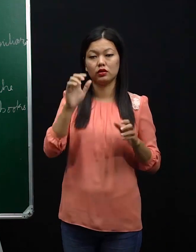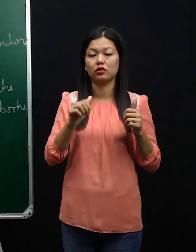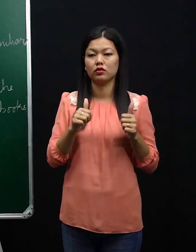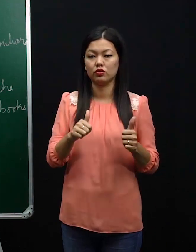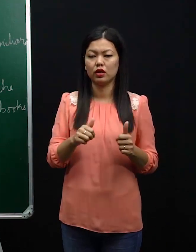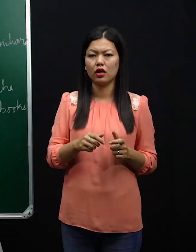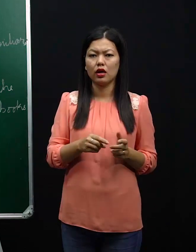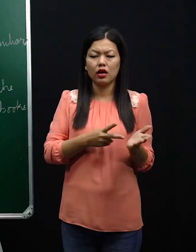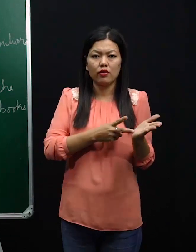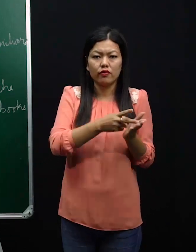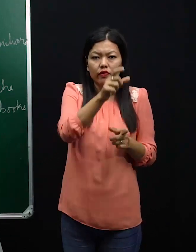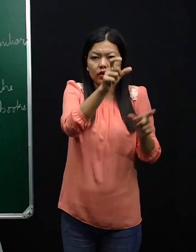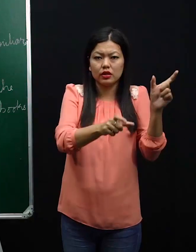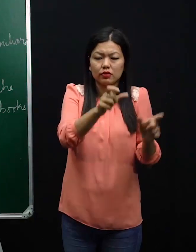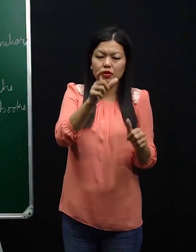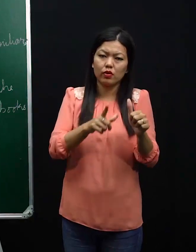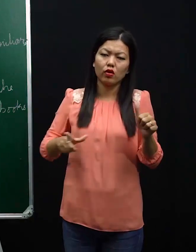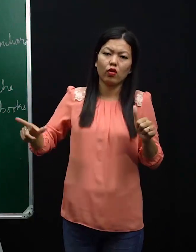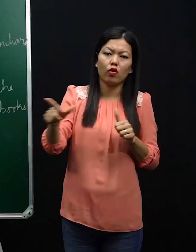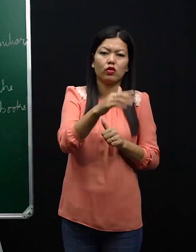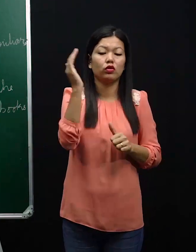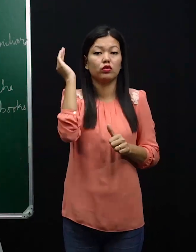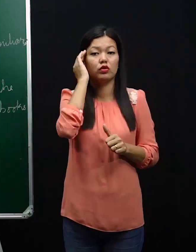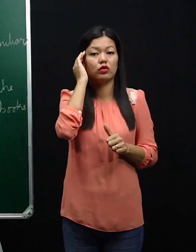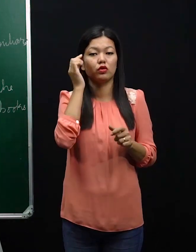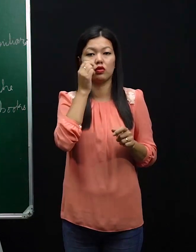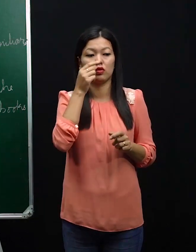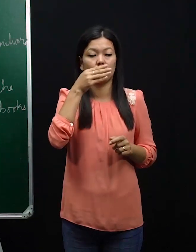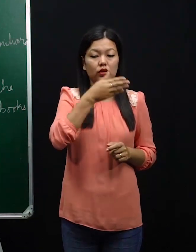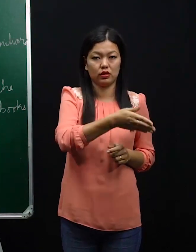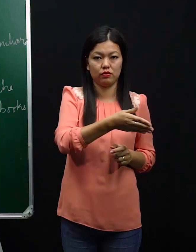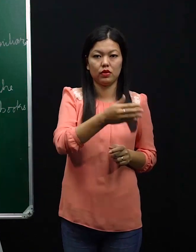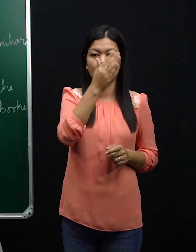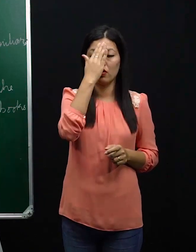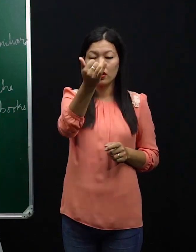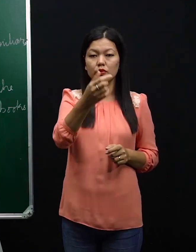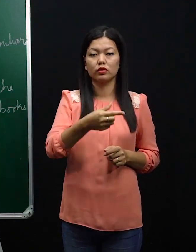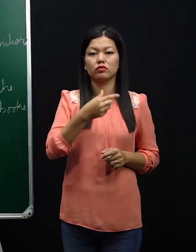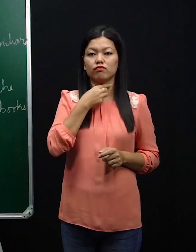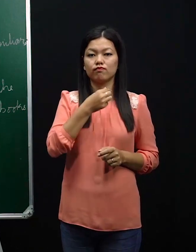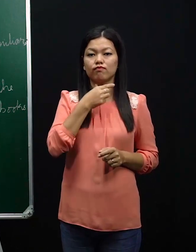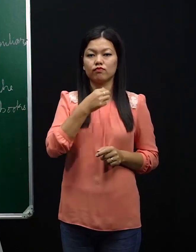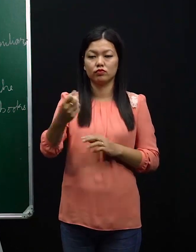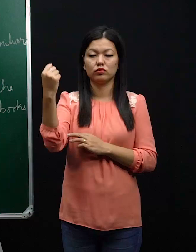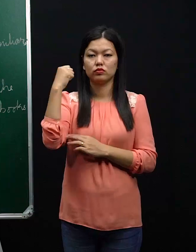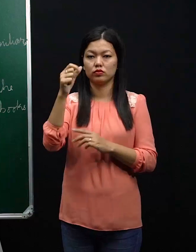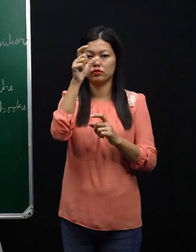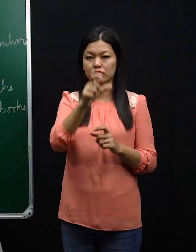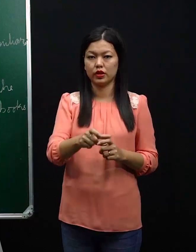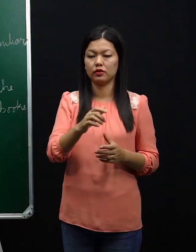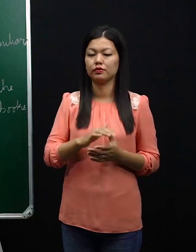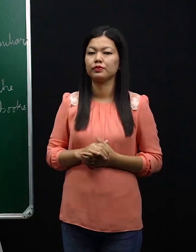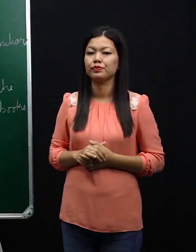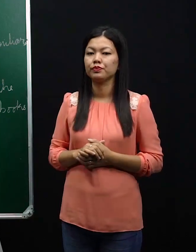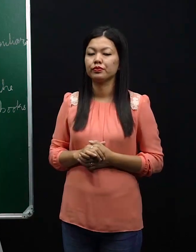well known. He was no more an obscure person. Obscure means unknown, okay? Even though he was